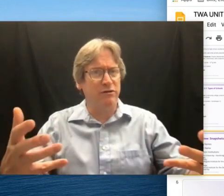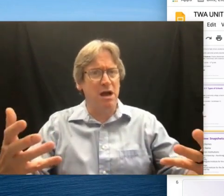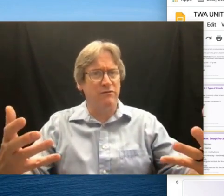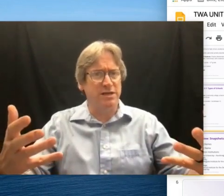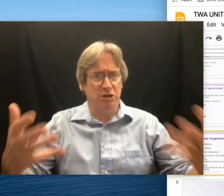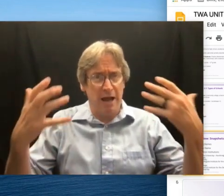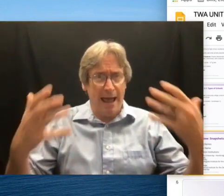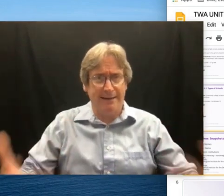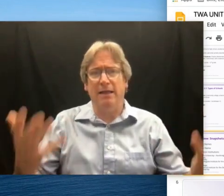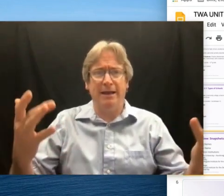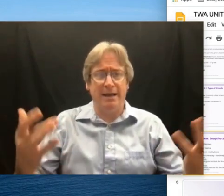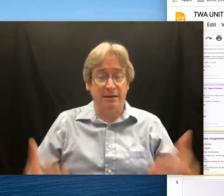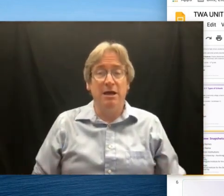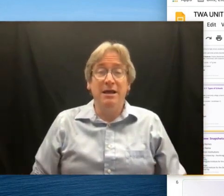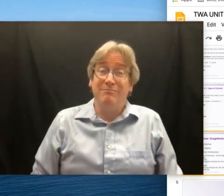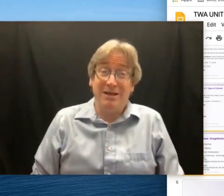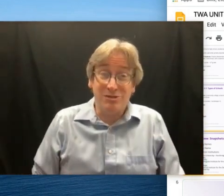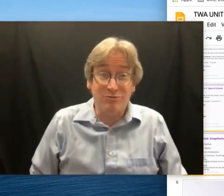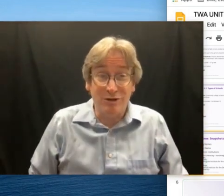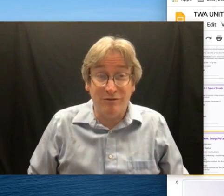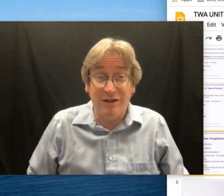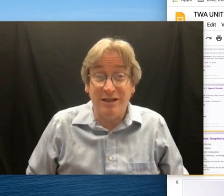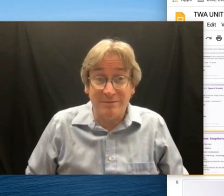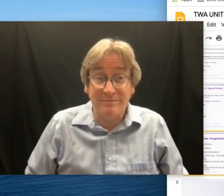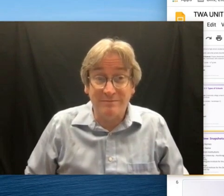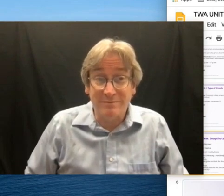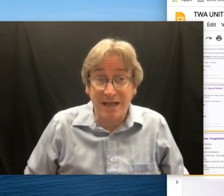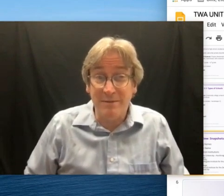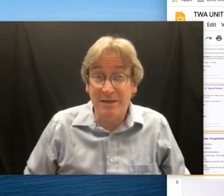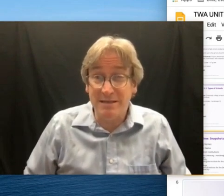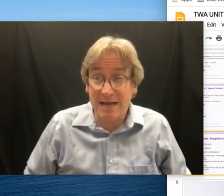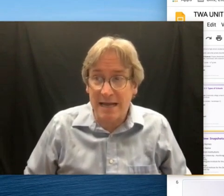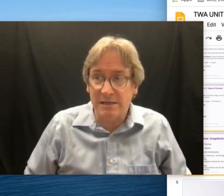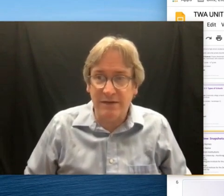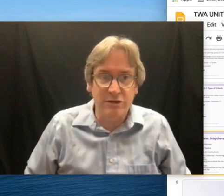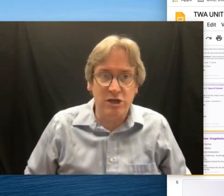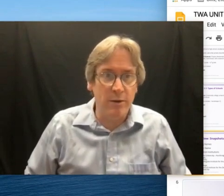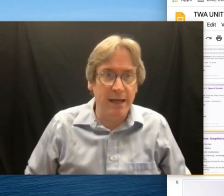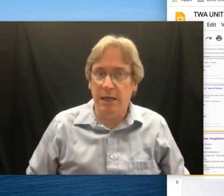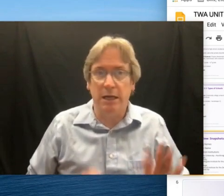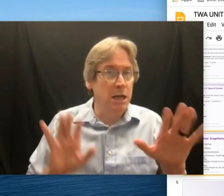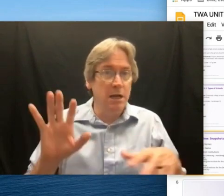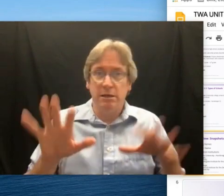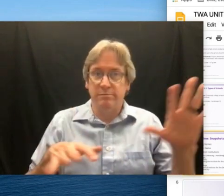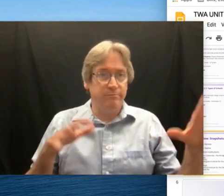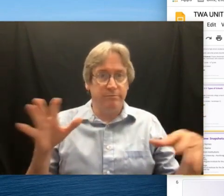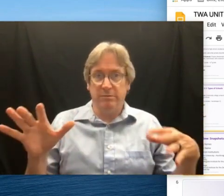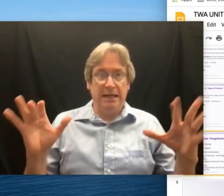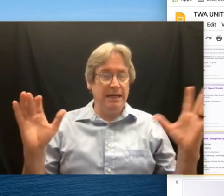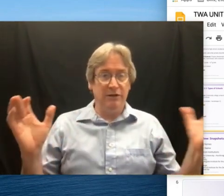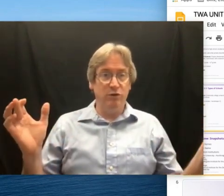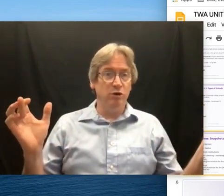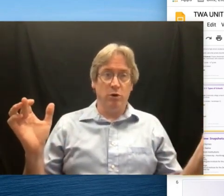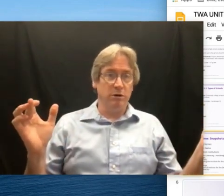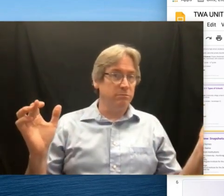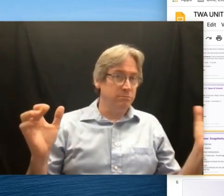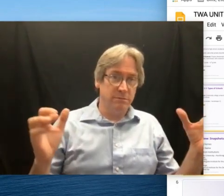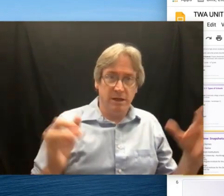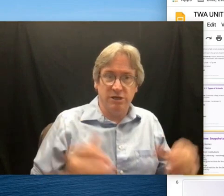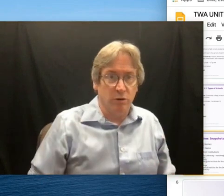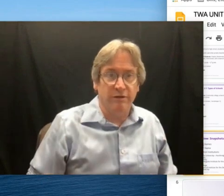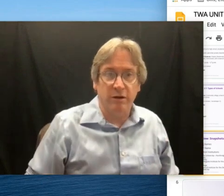just had my first conversation at Gallaudet, it's a real good feeling. It can be tense, even just going in and eating in the food